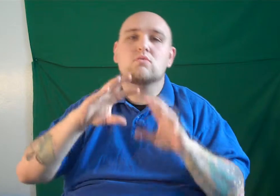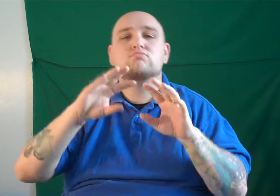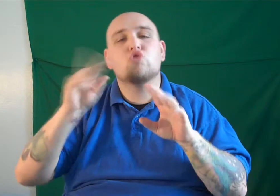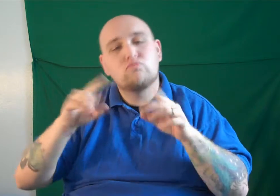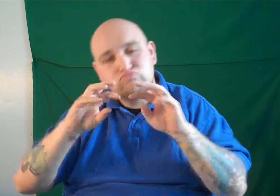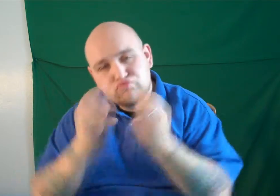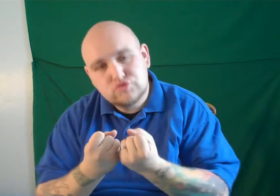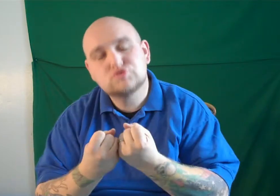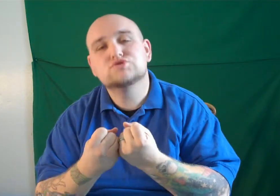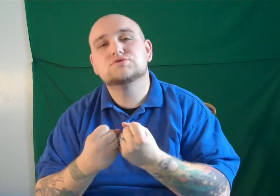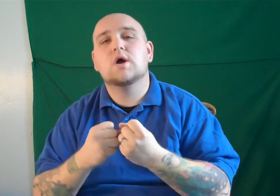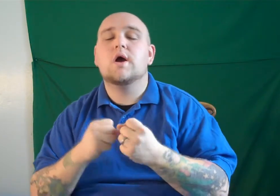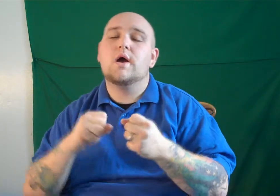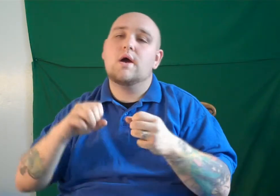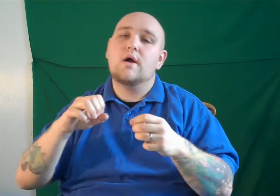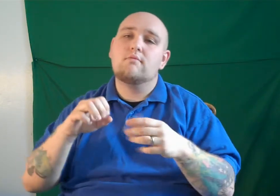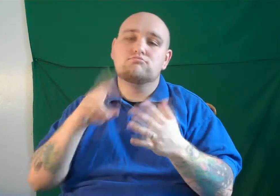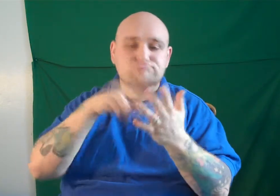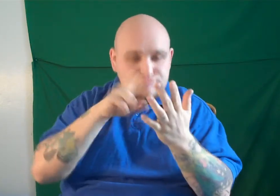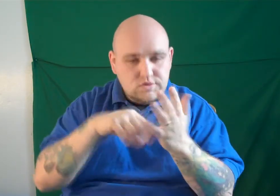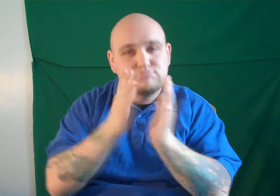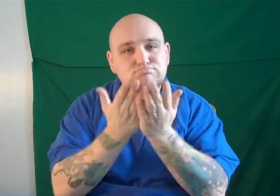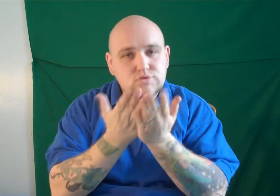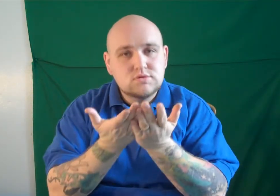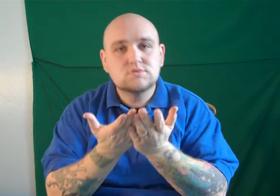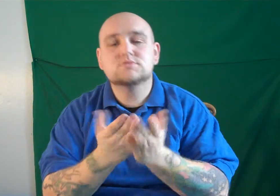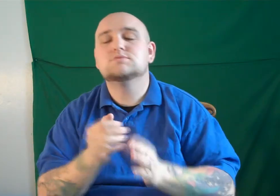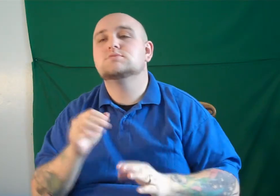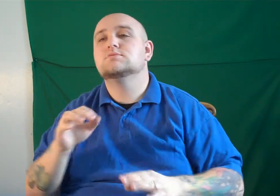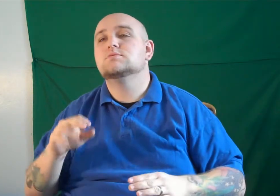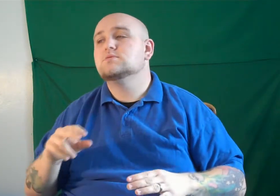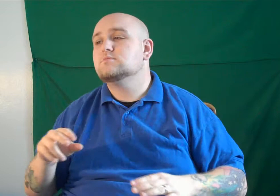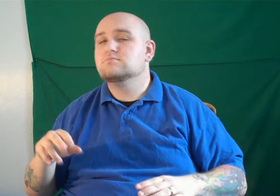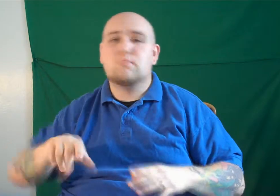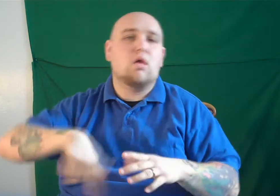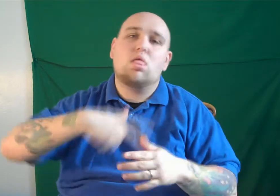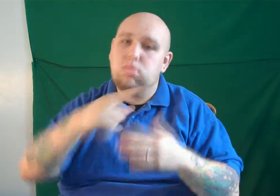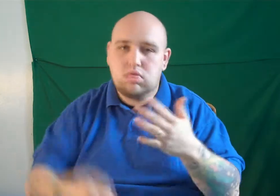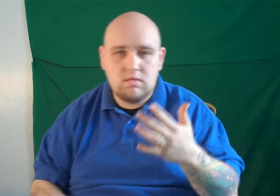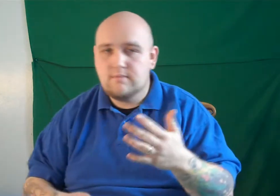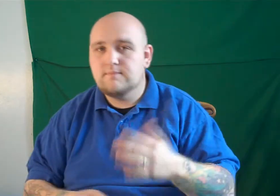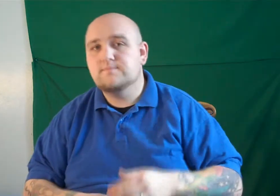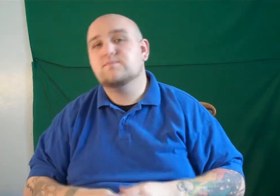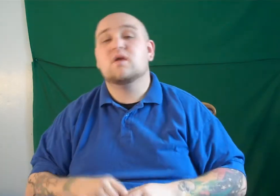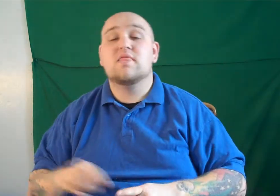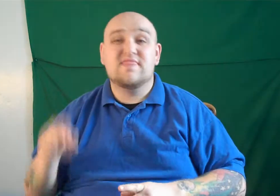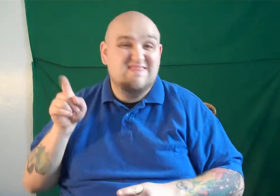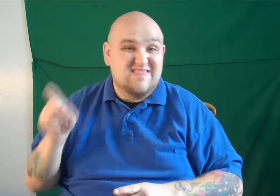mentor. So these are questions that they're going to ask you related to that. Things probably such as, how